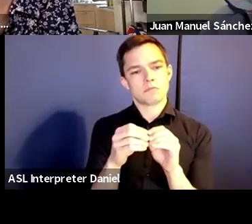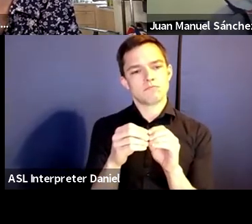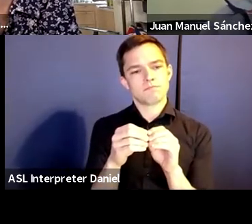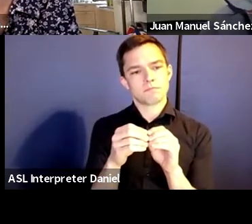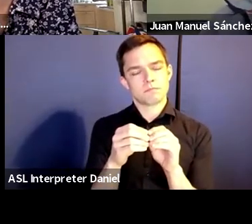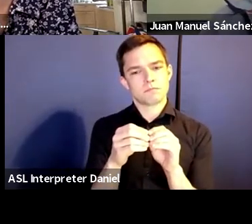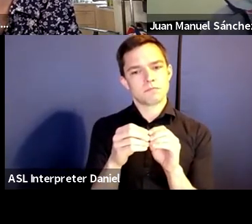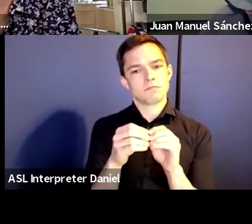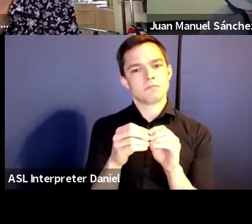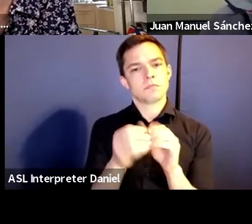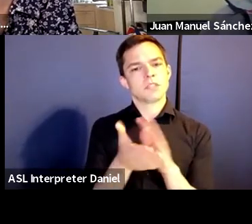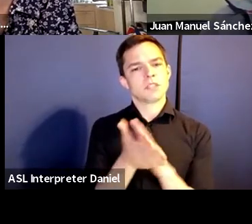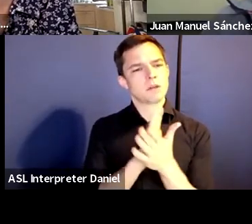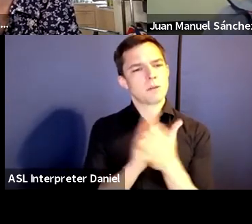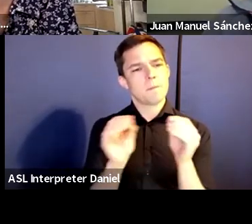be more